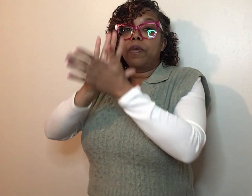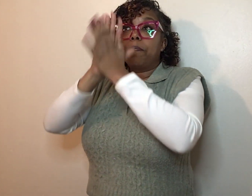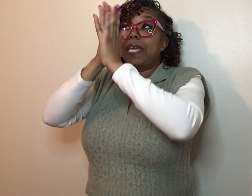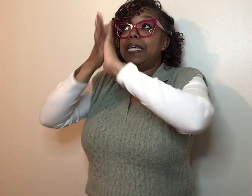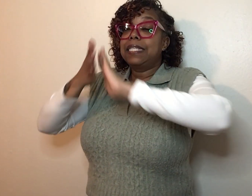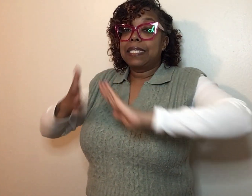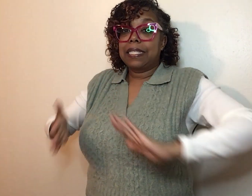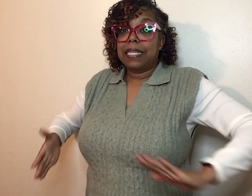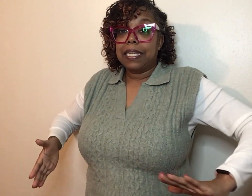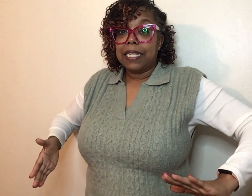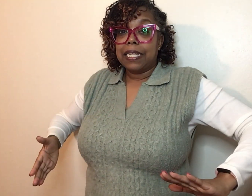peace,